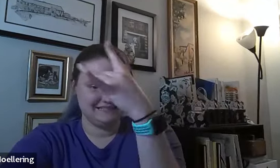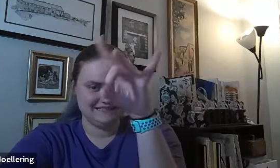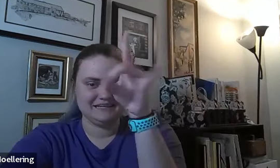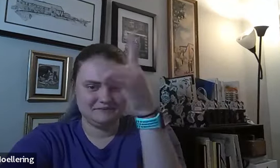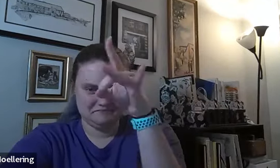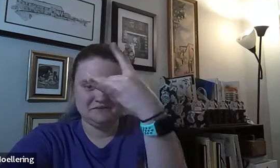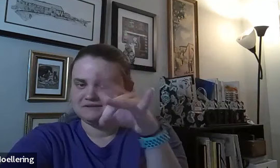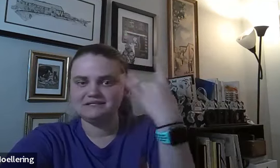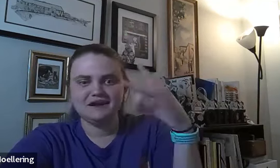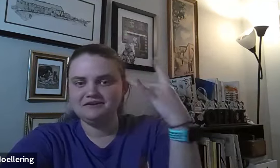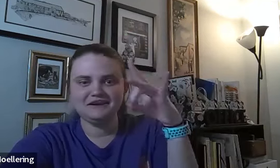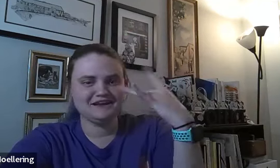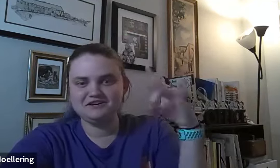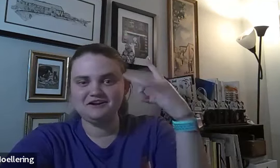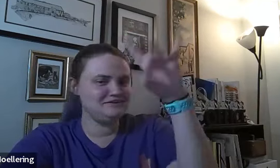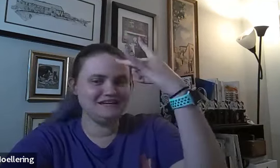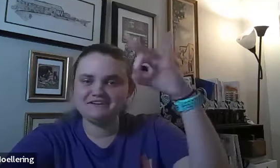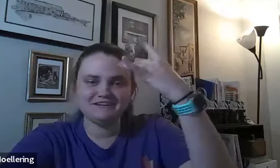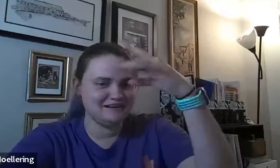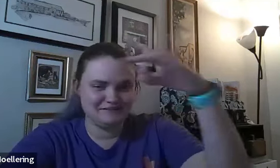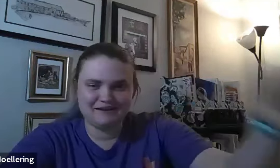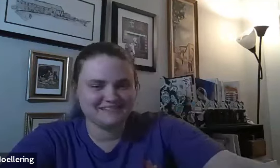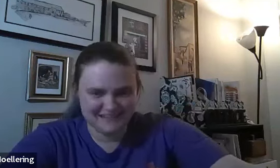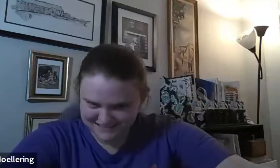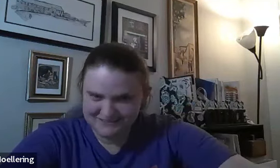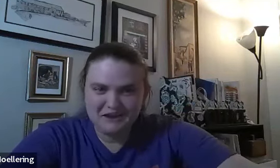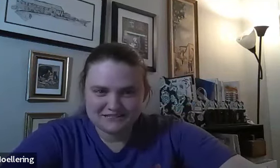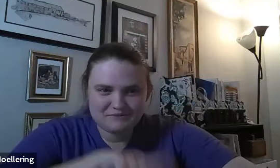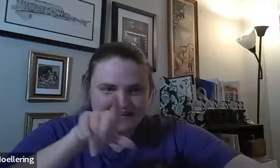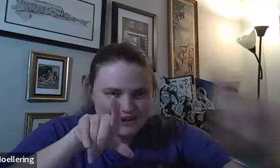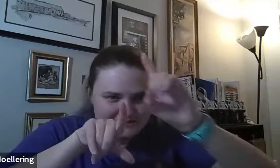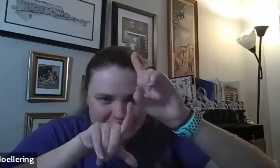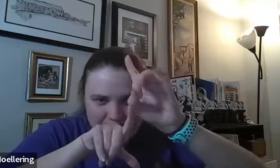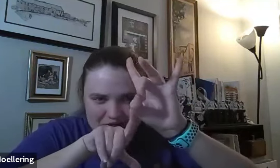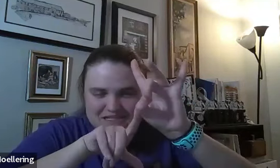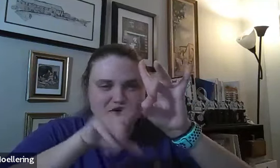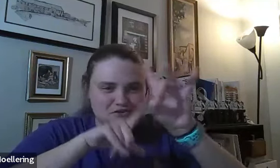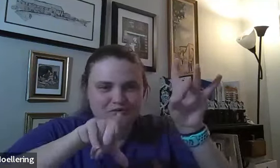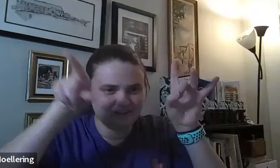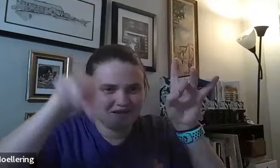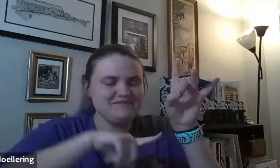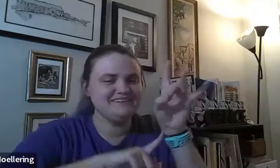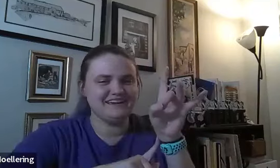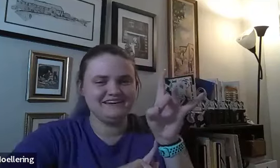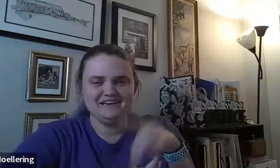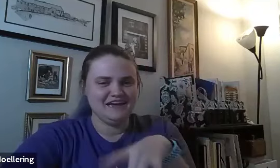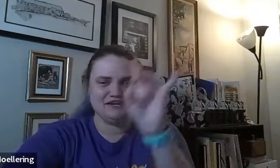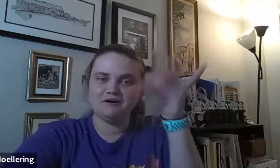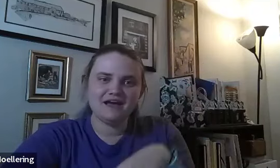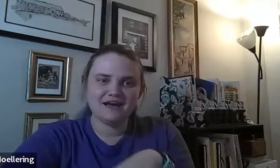18. Yep. See, Kyle, you're catching on. You didn't even need any. I was like, because I've been trying to be helpful because I know you weren't. You came in late and you already had